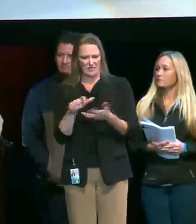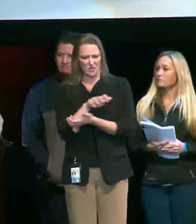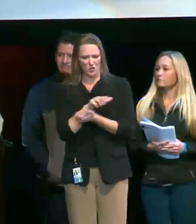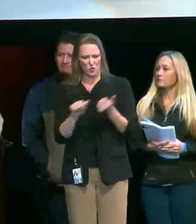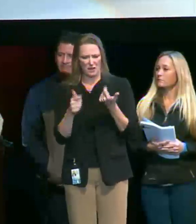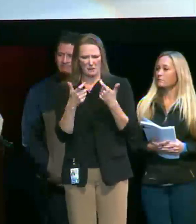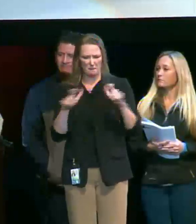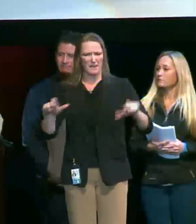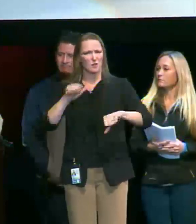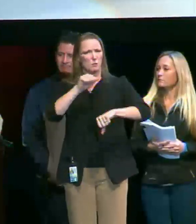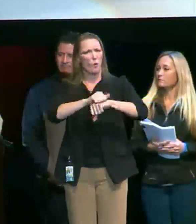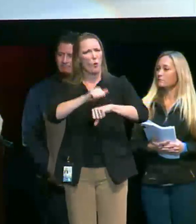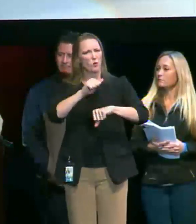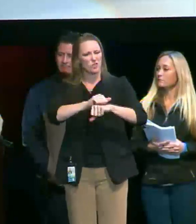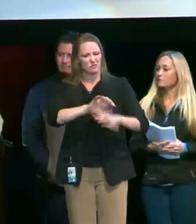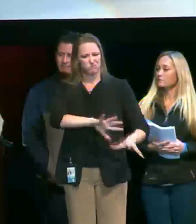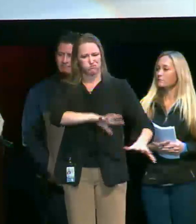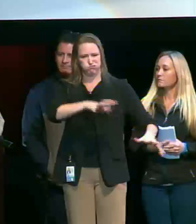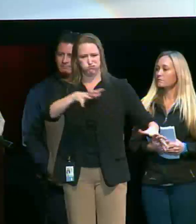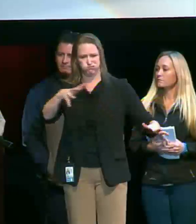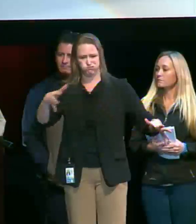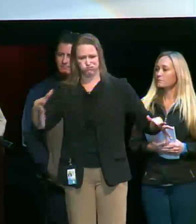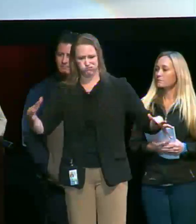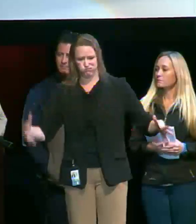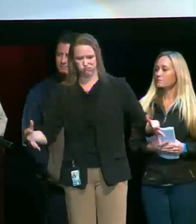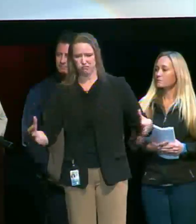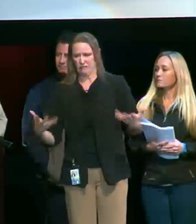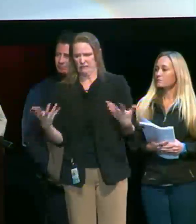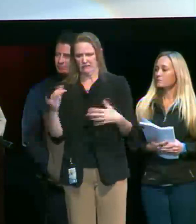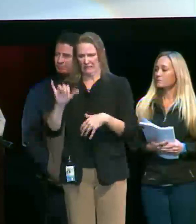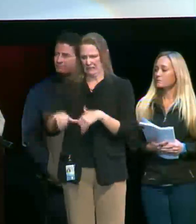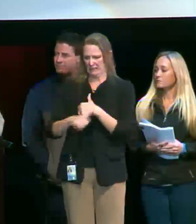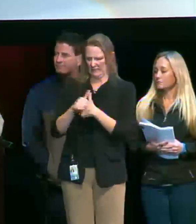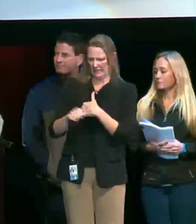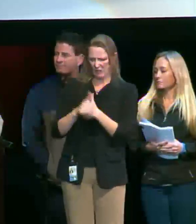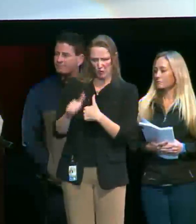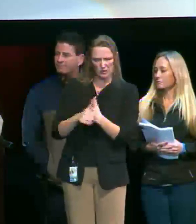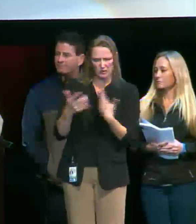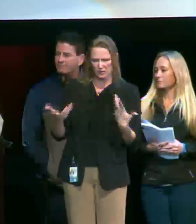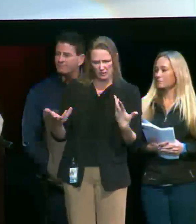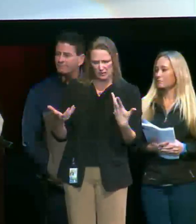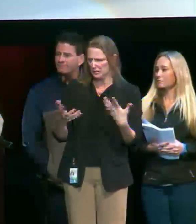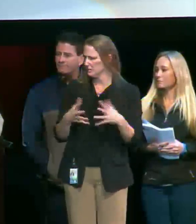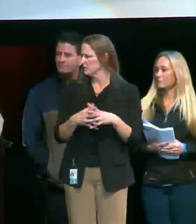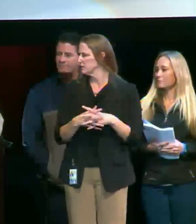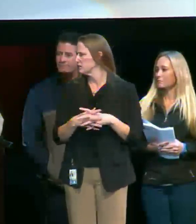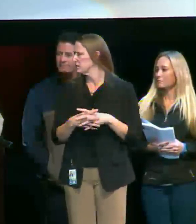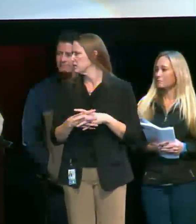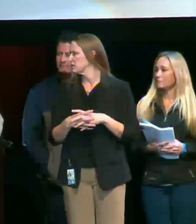the large boulders that present a danger.